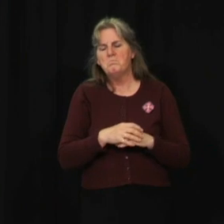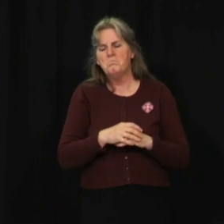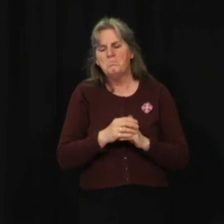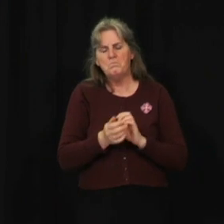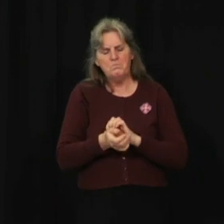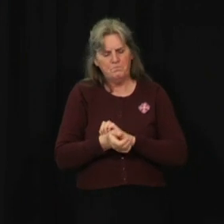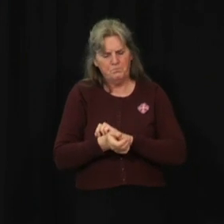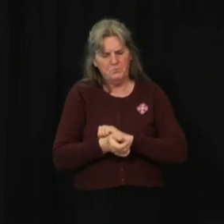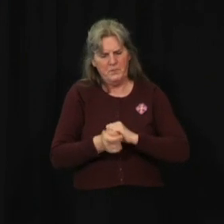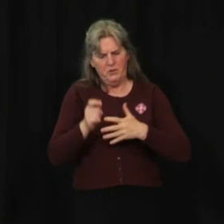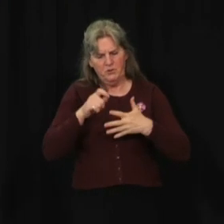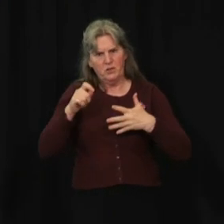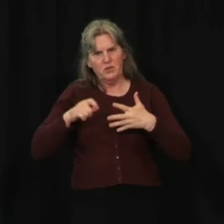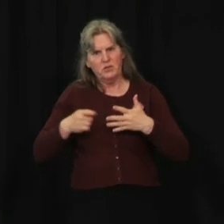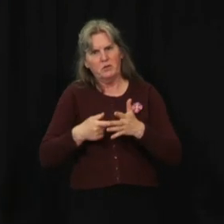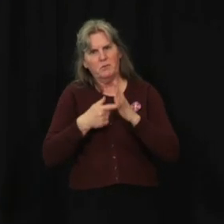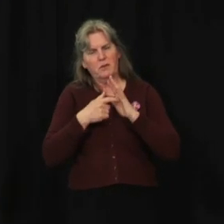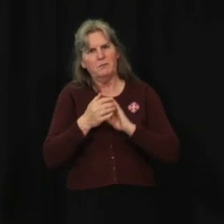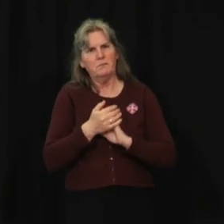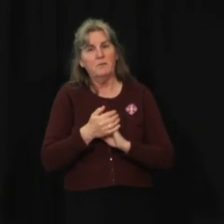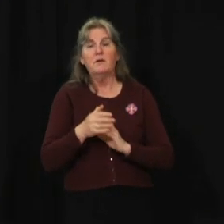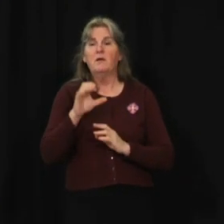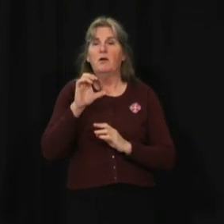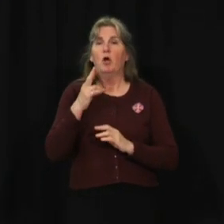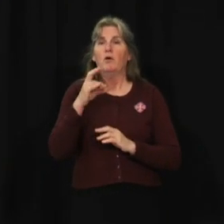Okay, we'll move now to Chris from CBC.